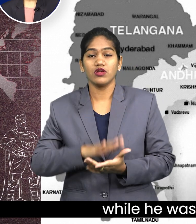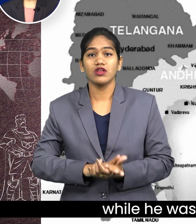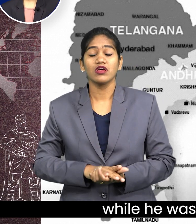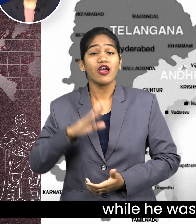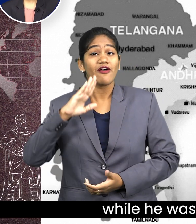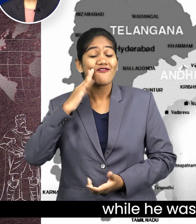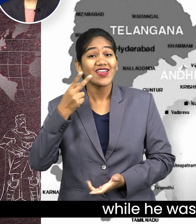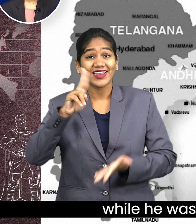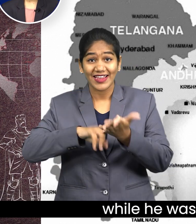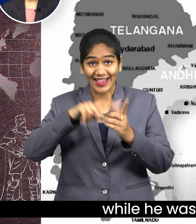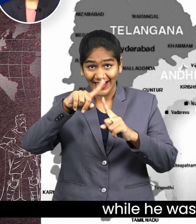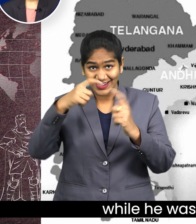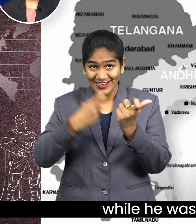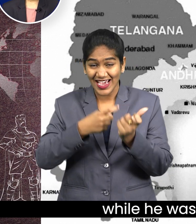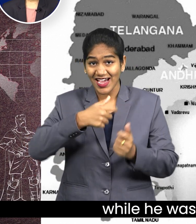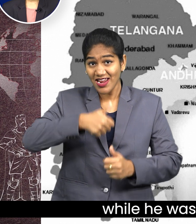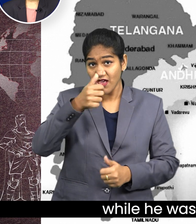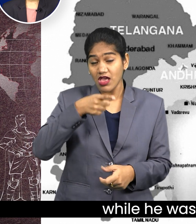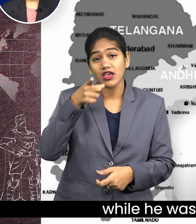in the US for a surgery.